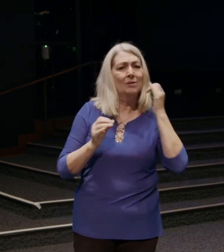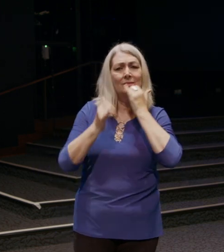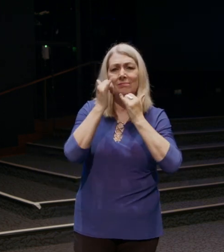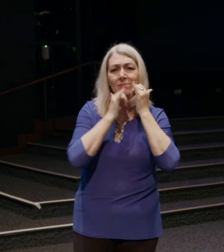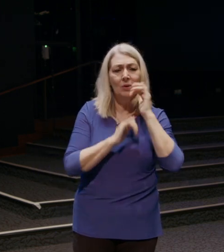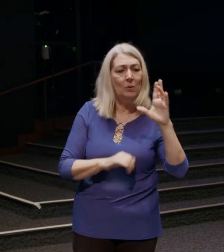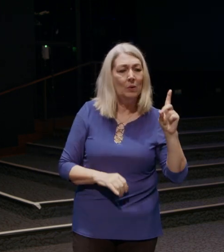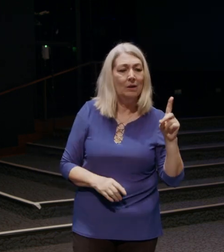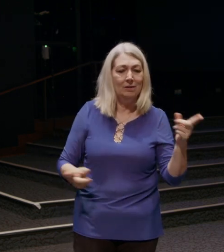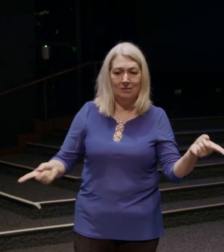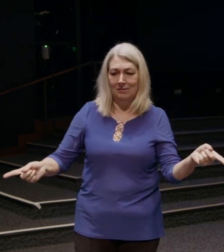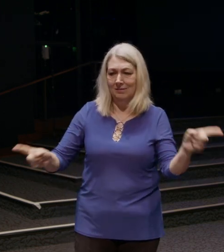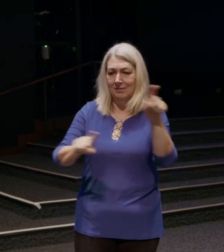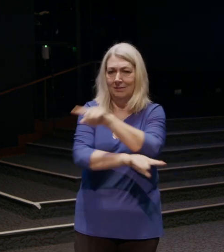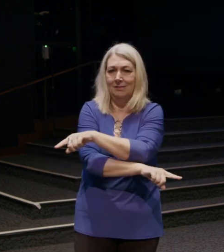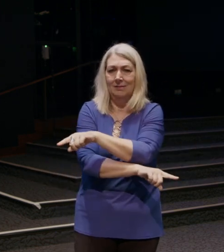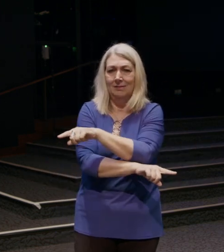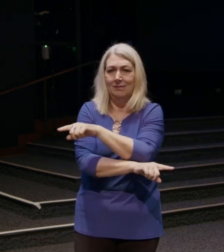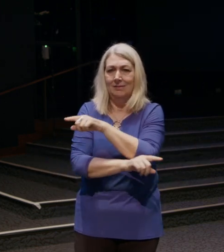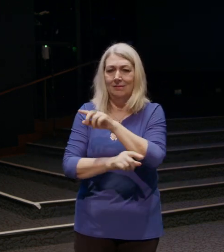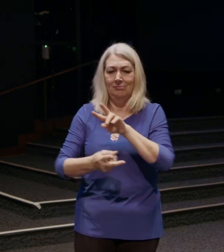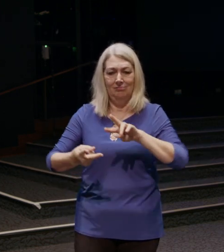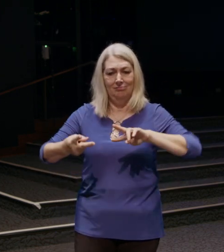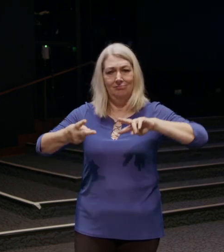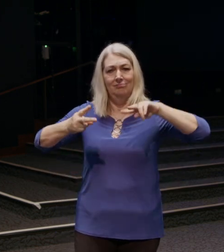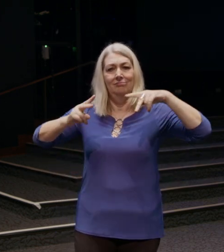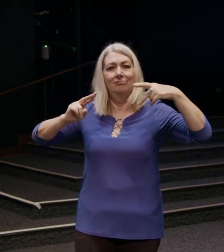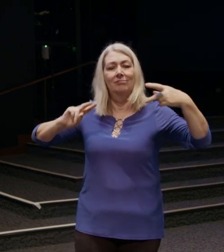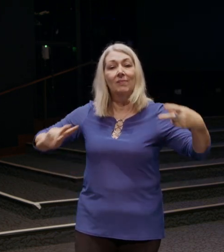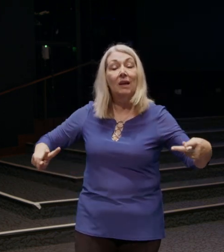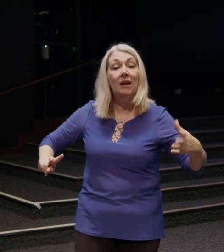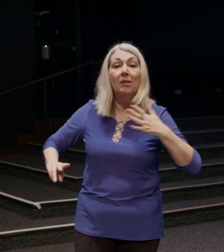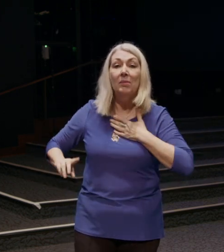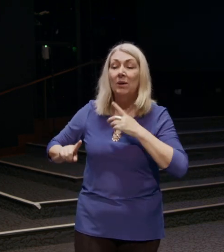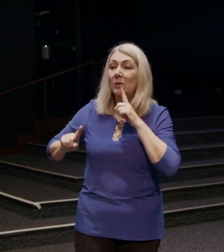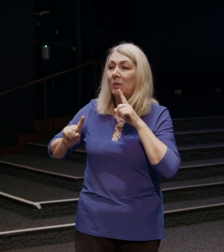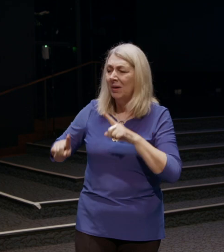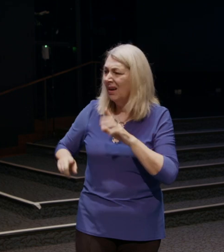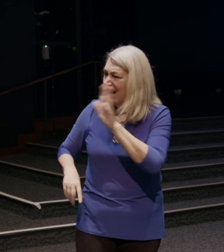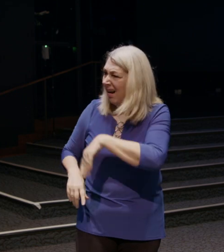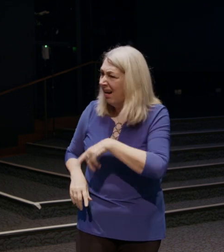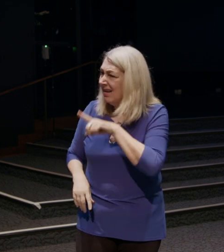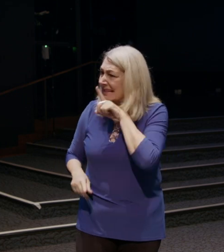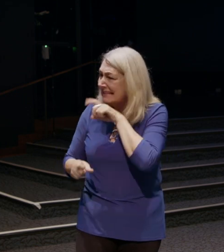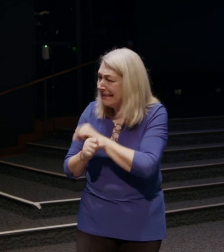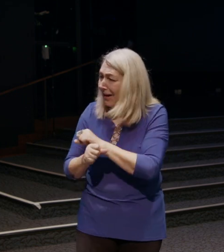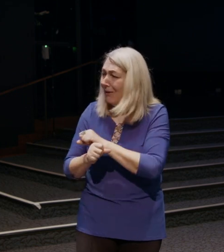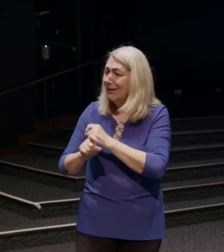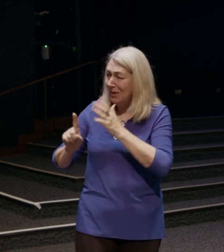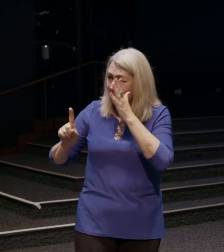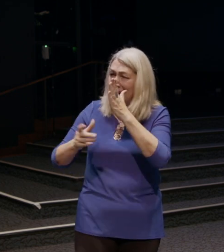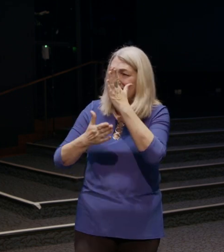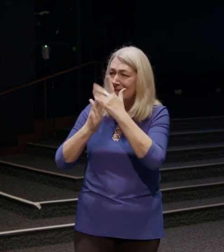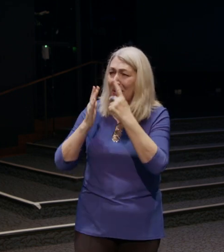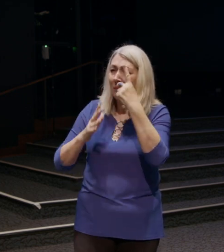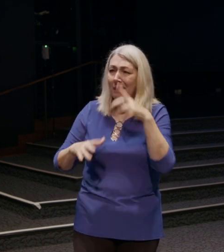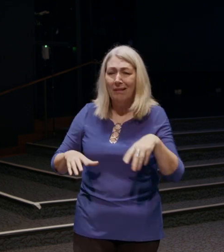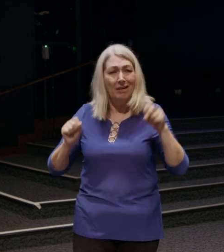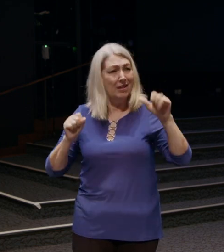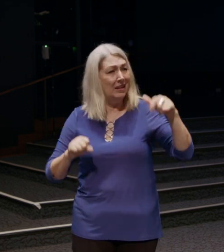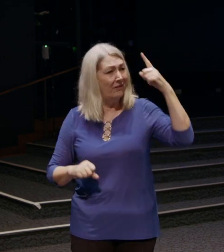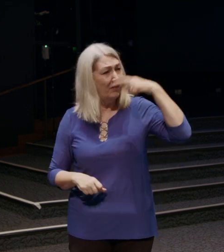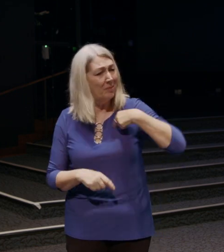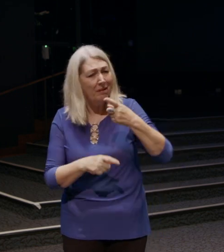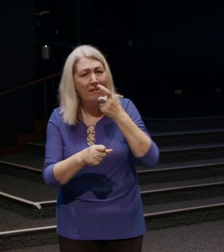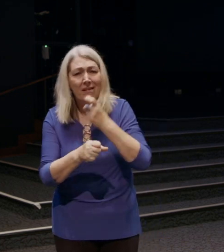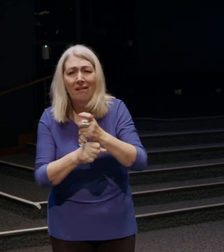did right will be made wrong. And my response would be, "You're kidding. You're kidding. Who